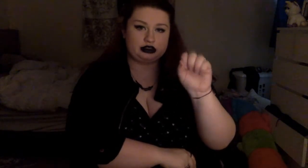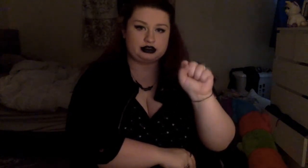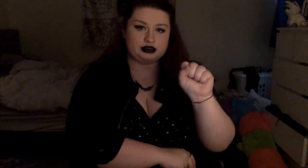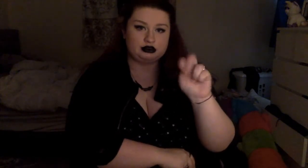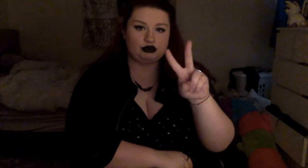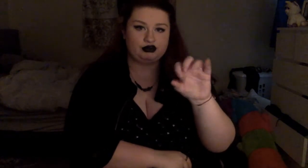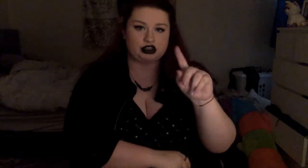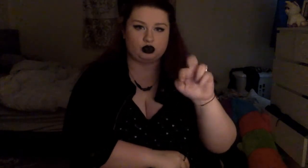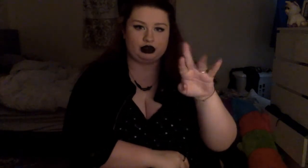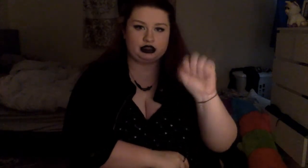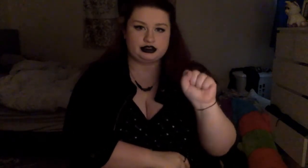victorious.